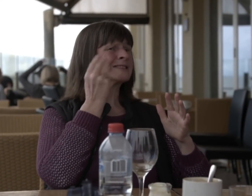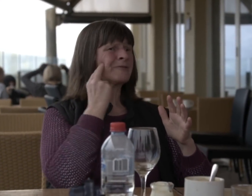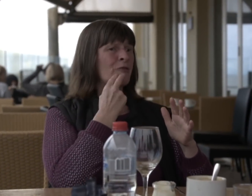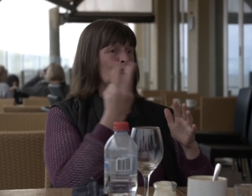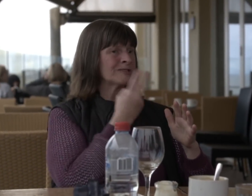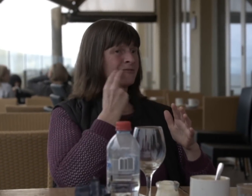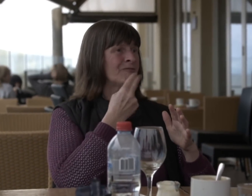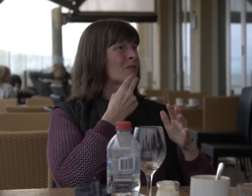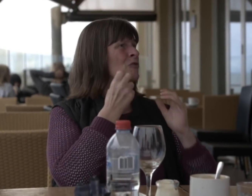I remember when,